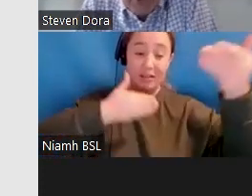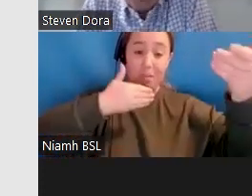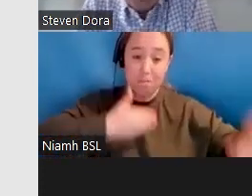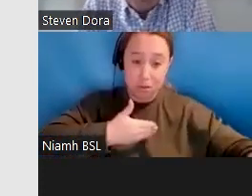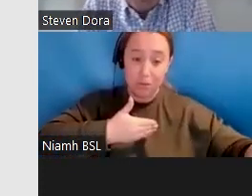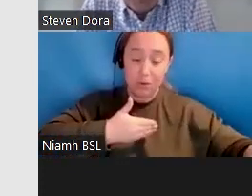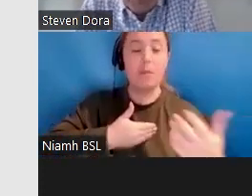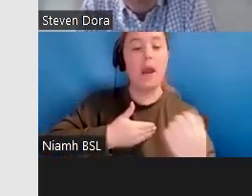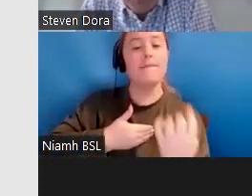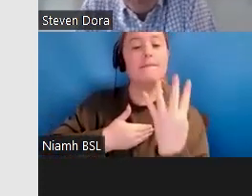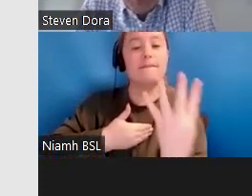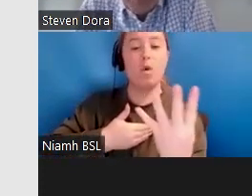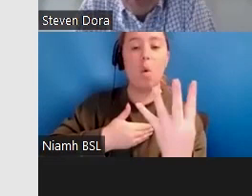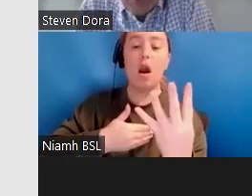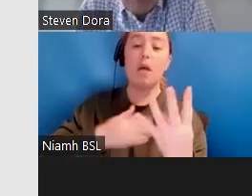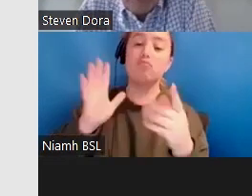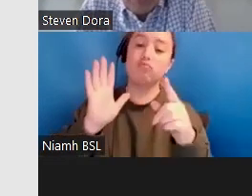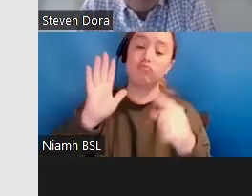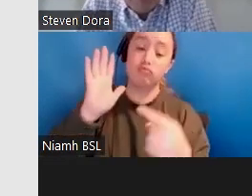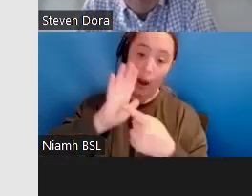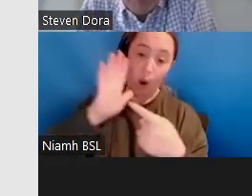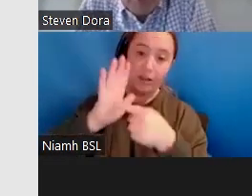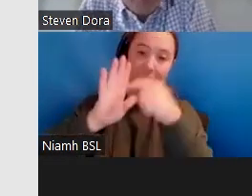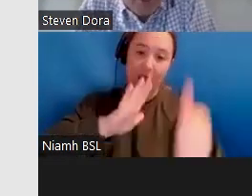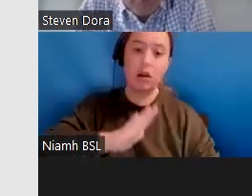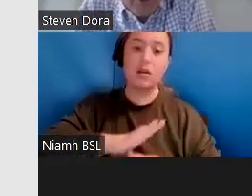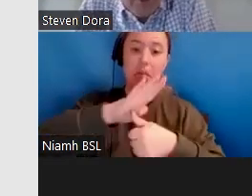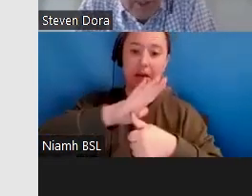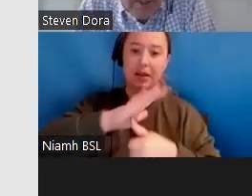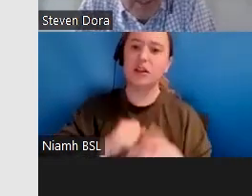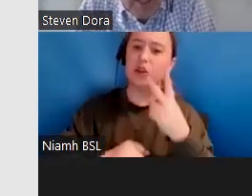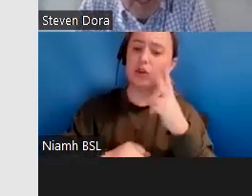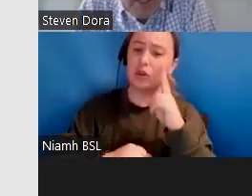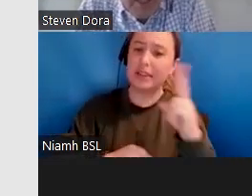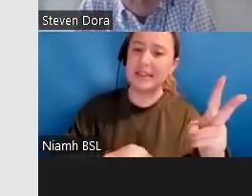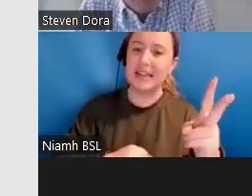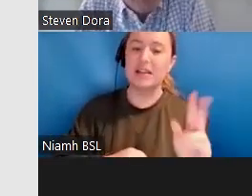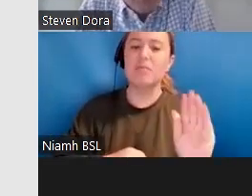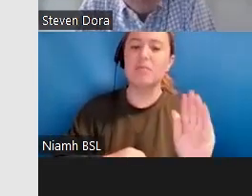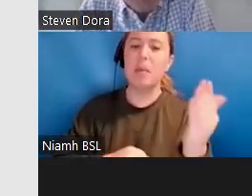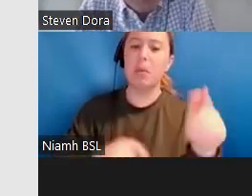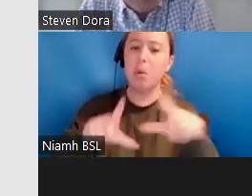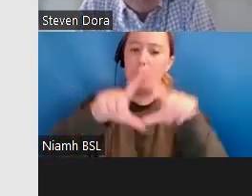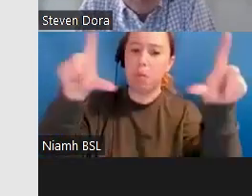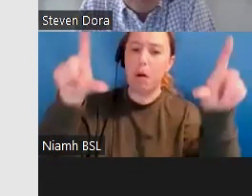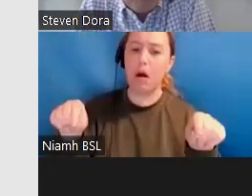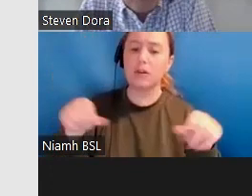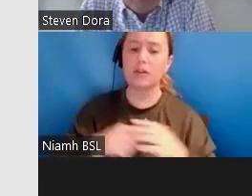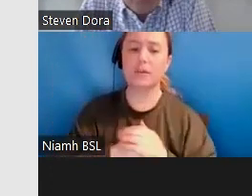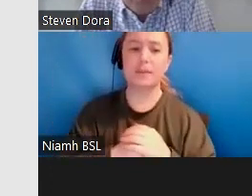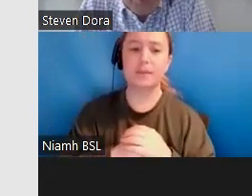4 priorities, and these are represented by the column of coloured bars that you see on the left-hand side there. These are